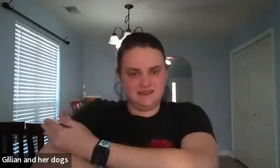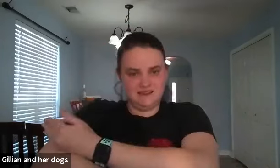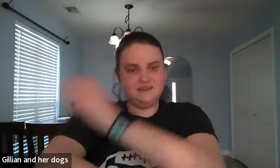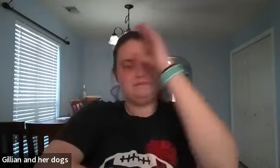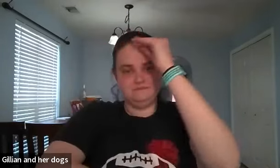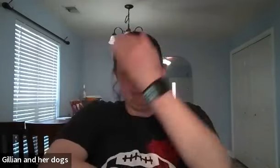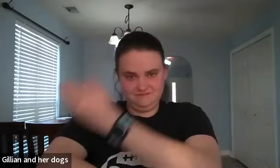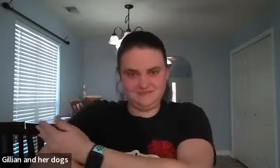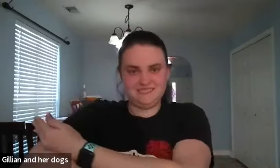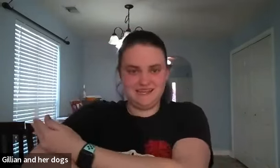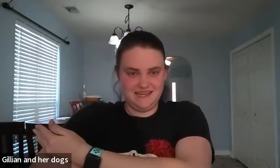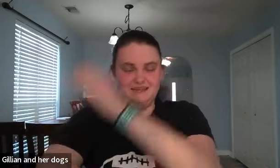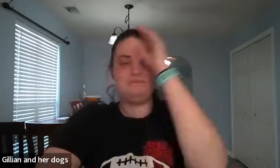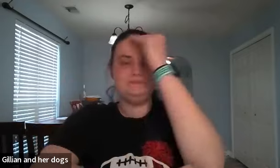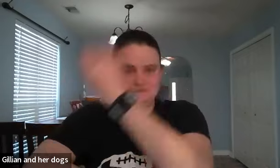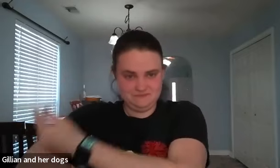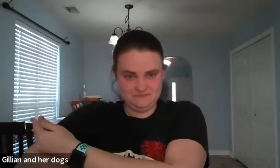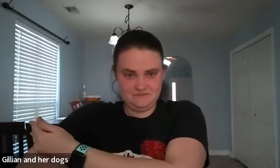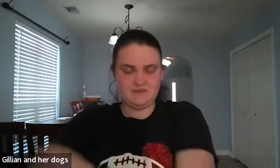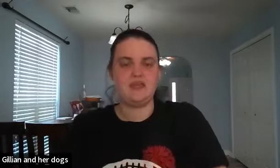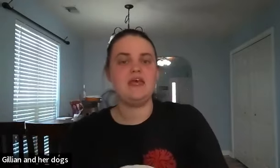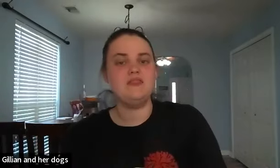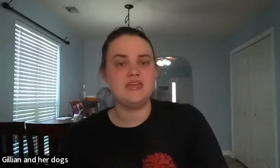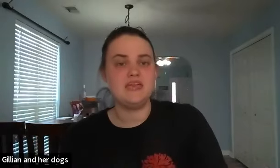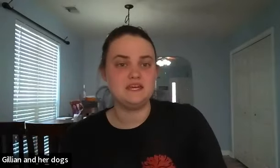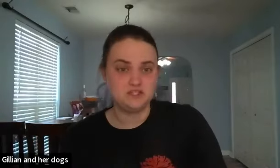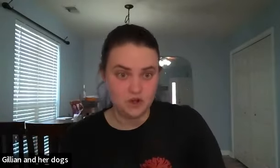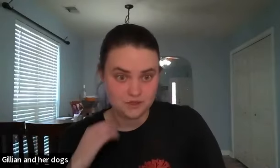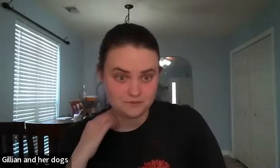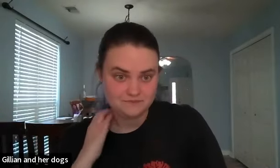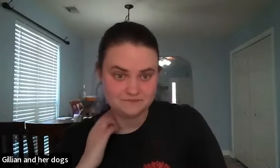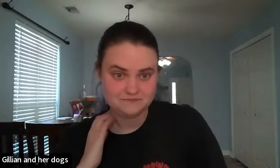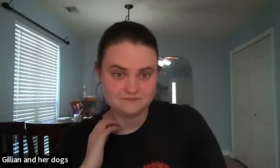son. Mm-hmm. Son. And then